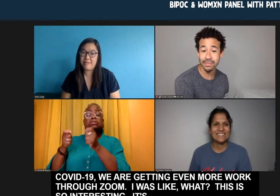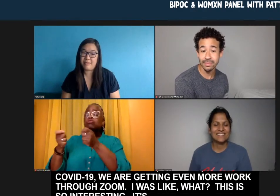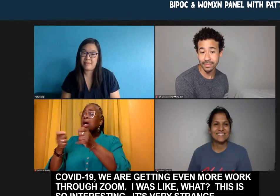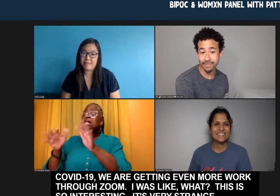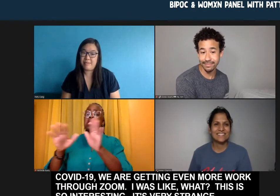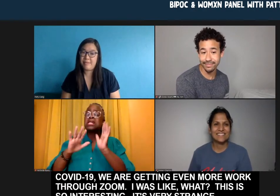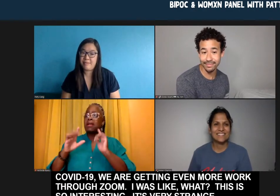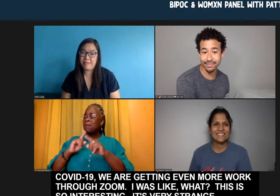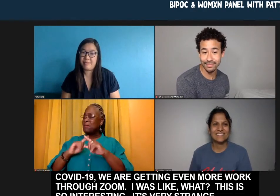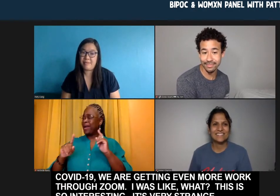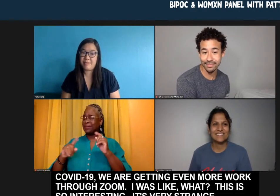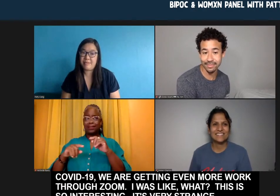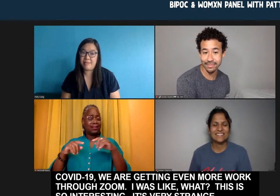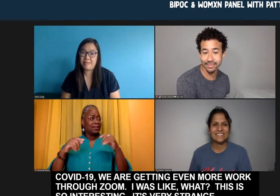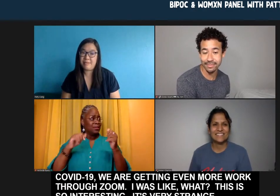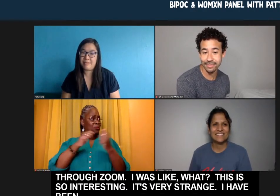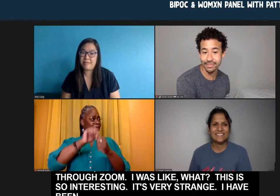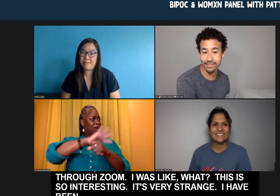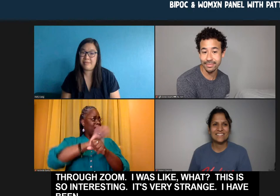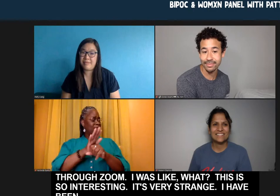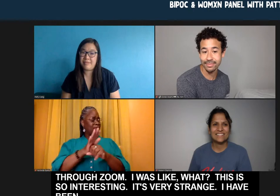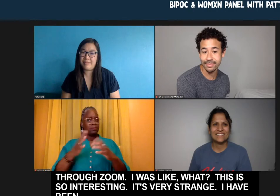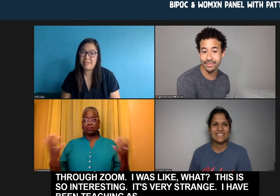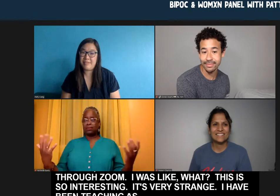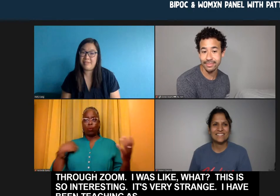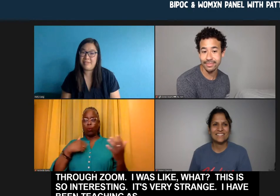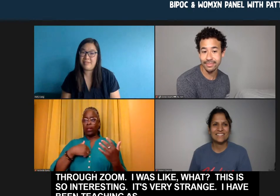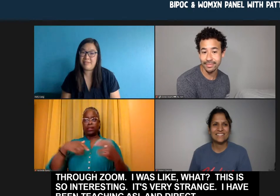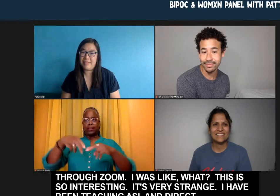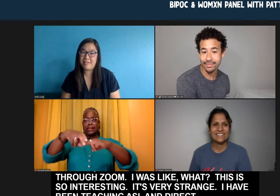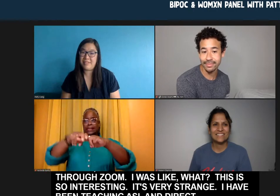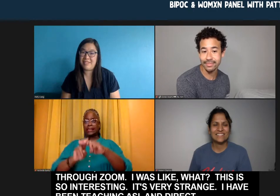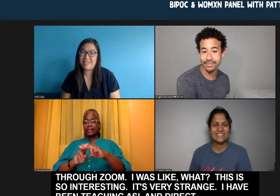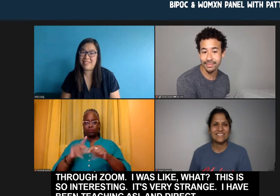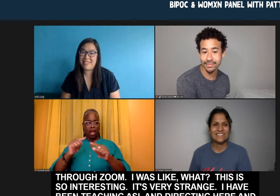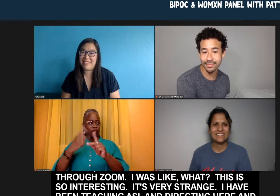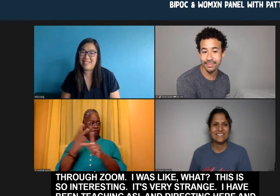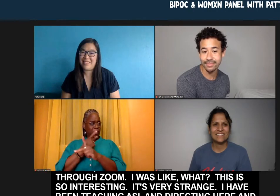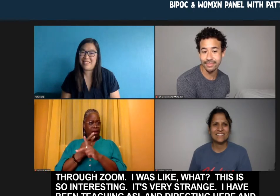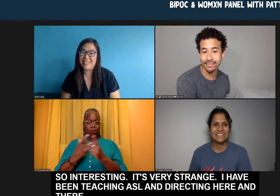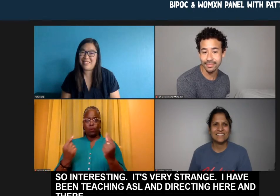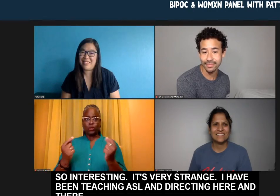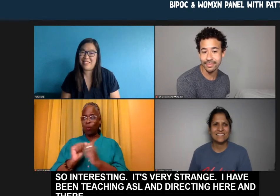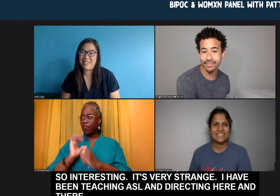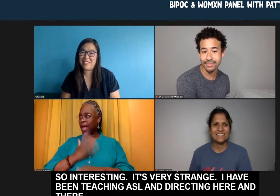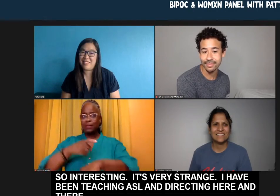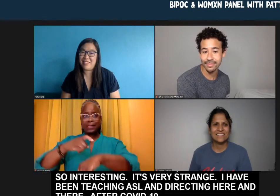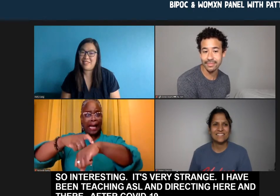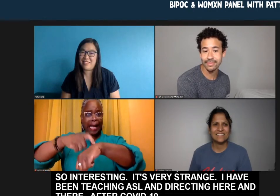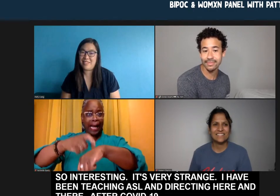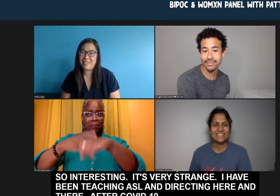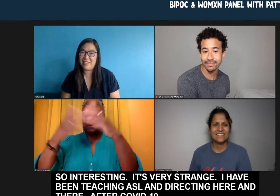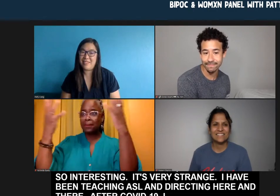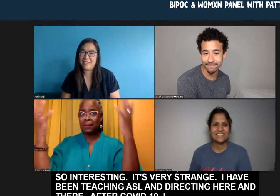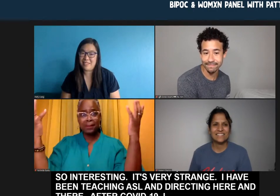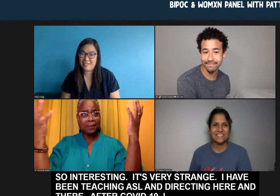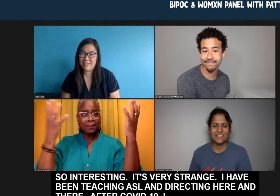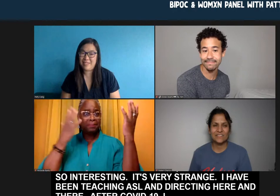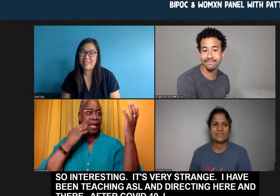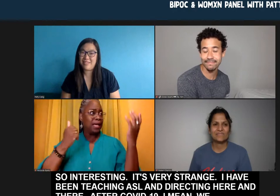I've been teaching ASL and directing here and there, but after COVID-19, I mean, we are sitting here trying to figure out what to do